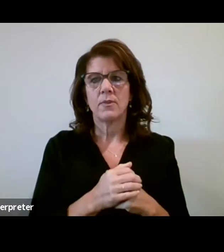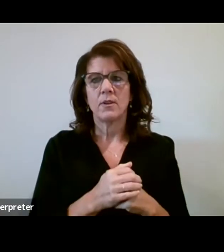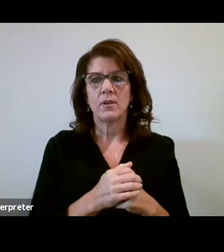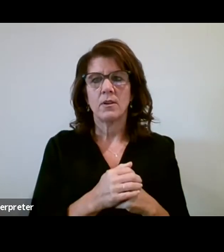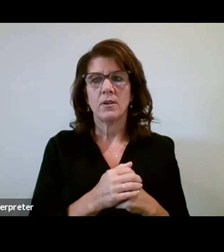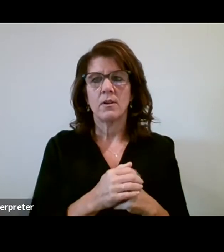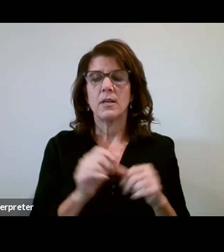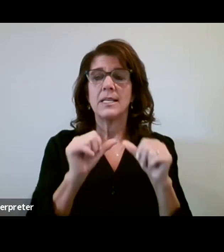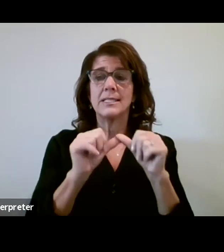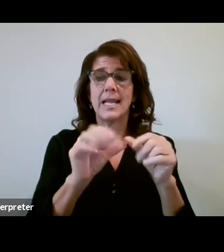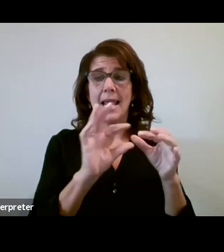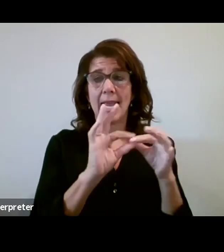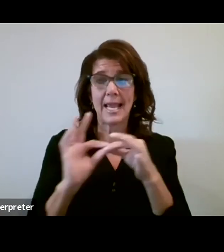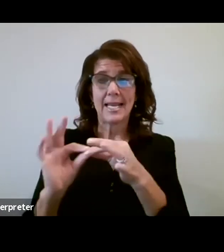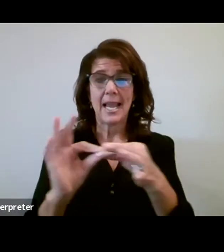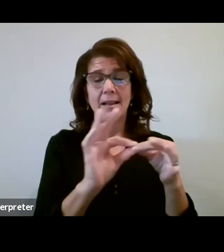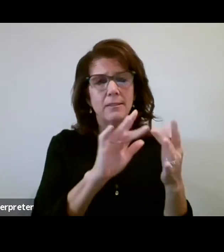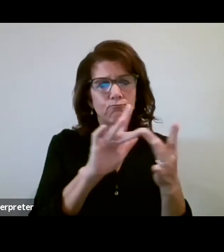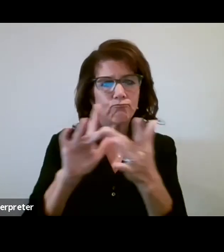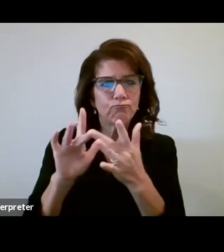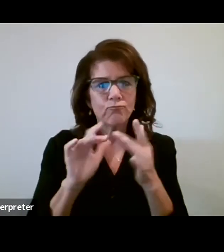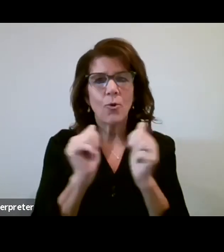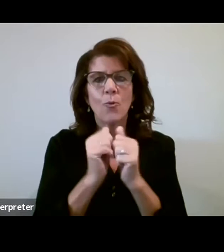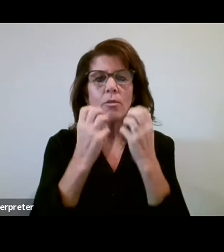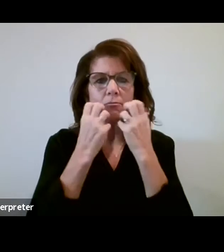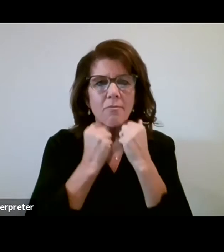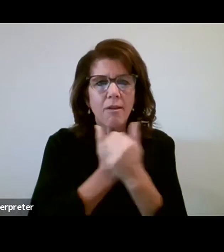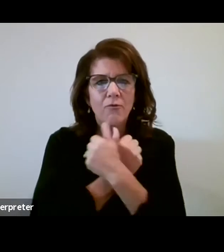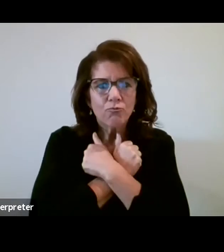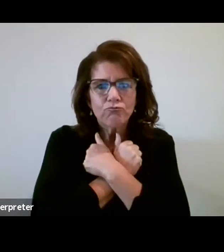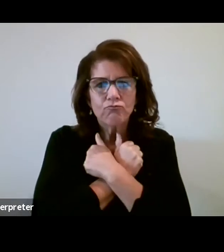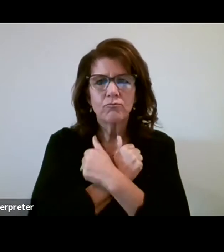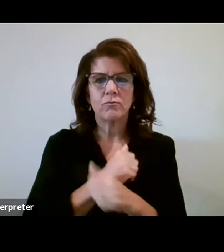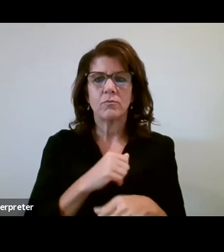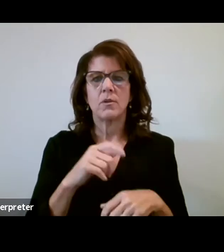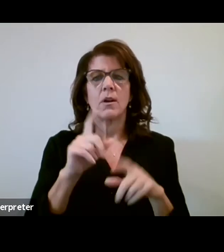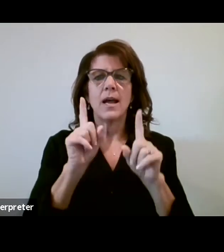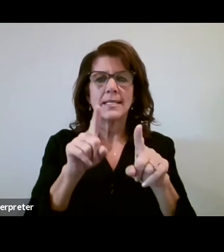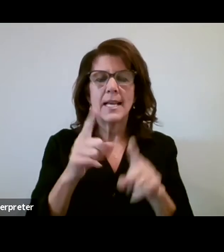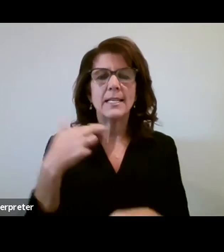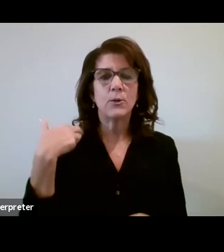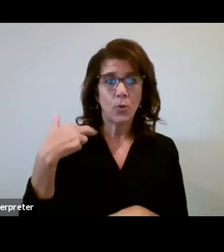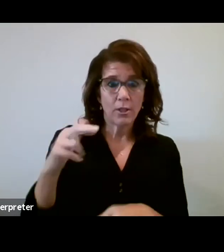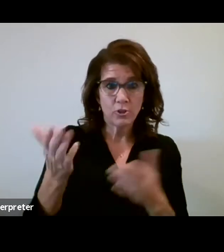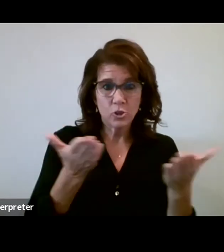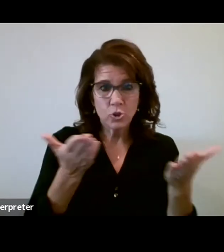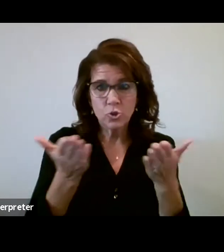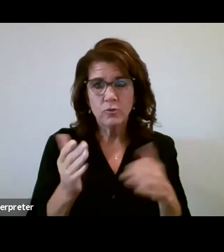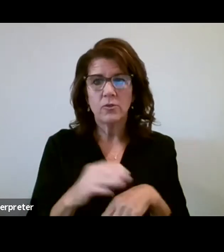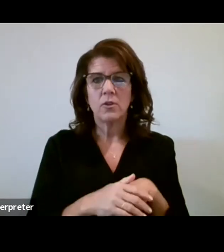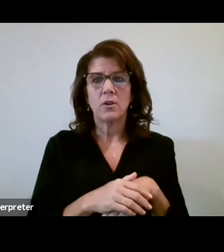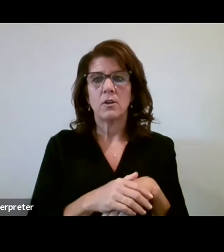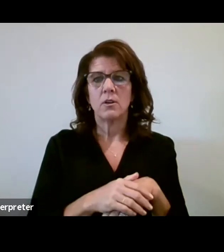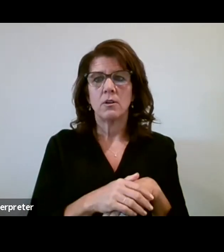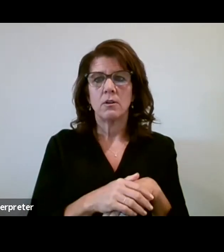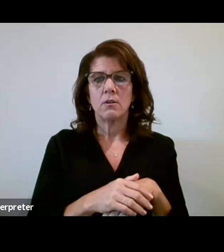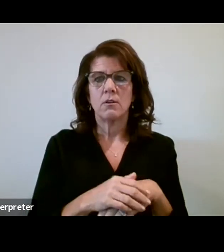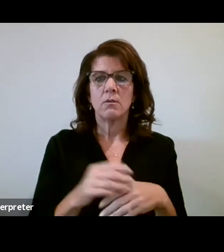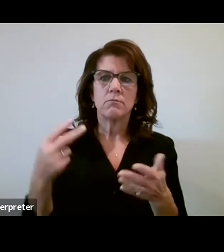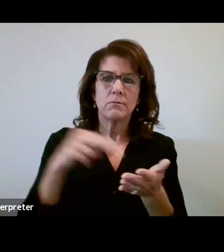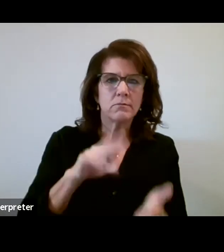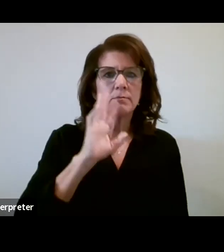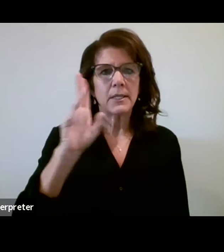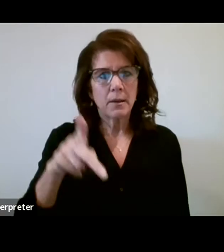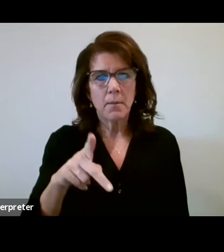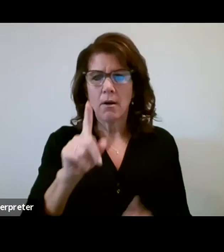staying connected with loved ones, attending a religious service, taking a stance, all